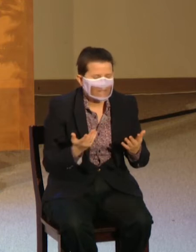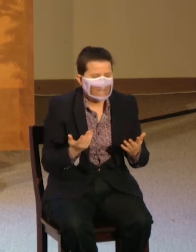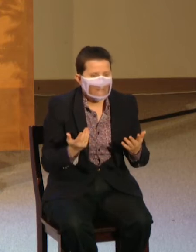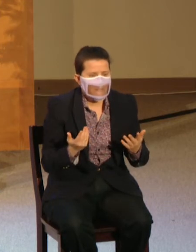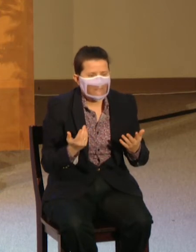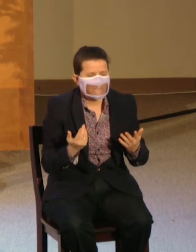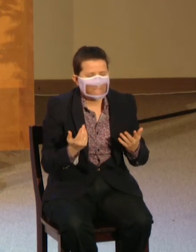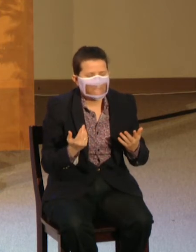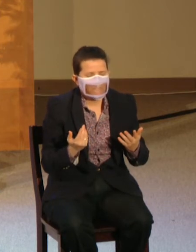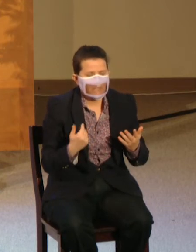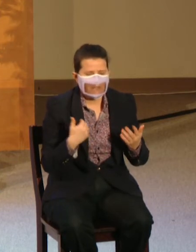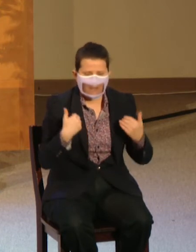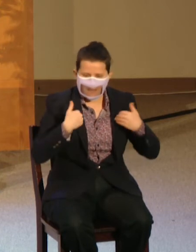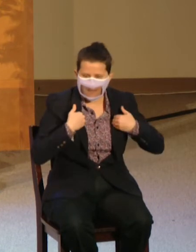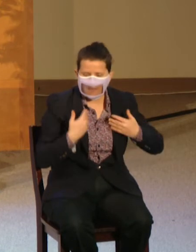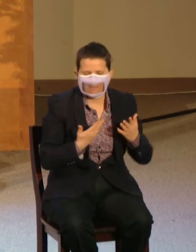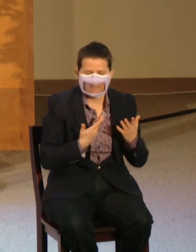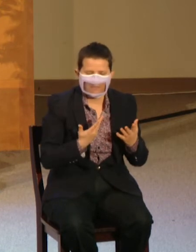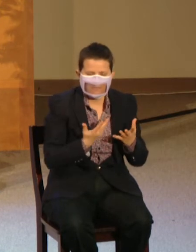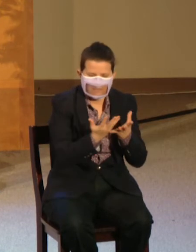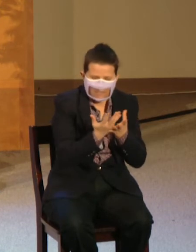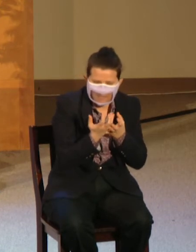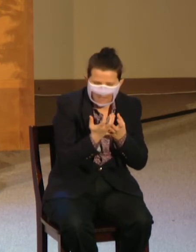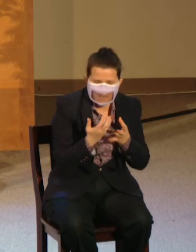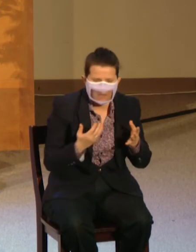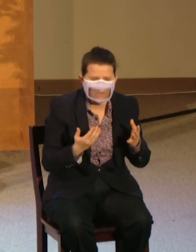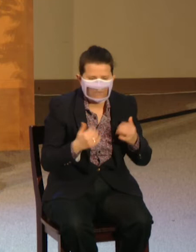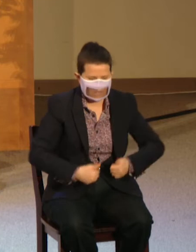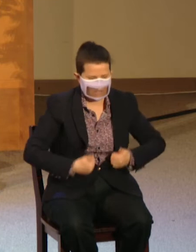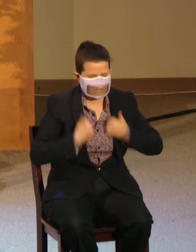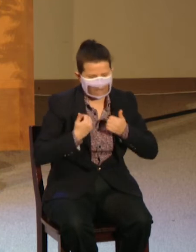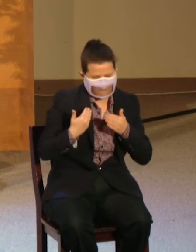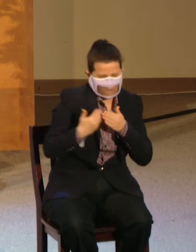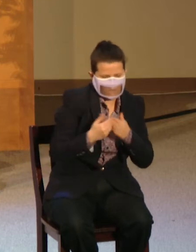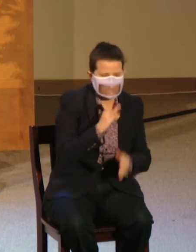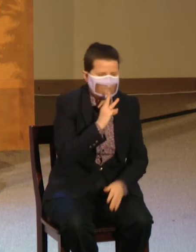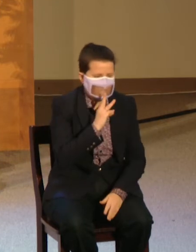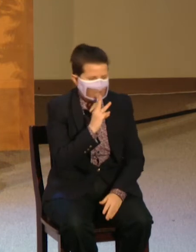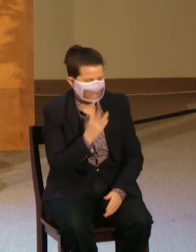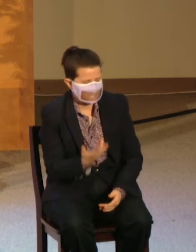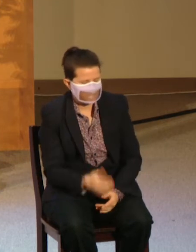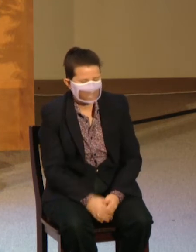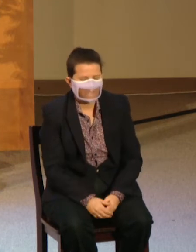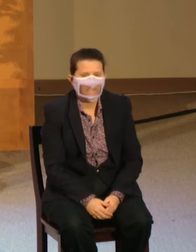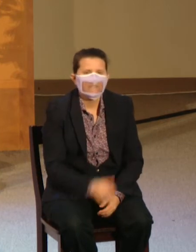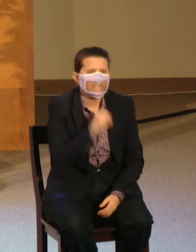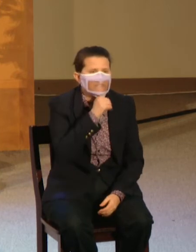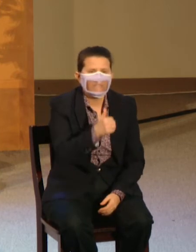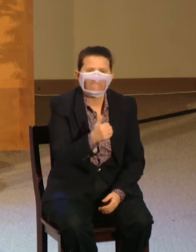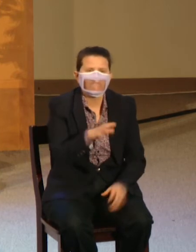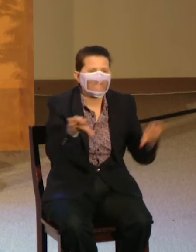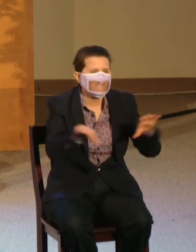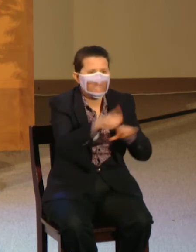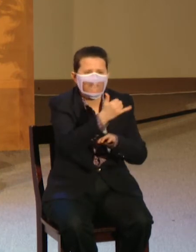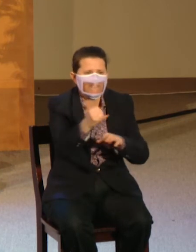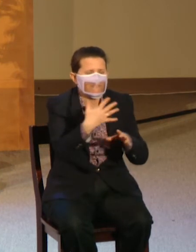I had this desire in my heart to live by the water. Didn't do anything to create that. I just had that